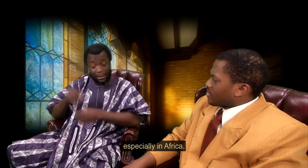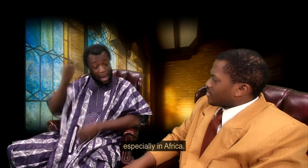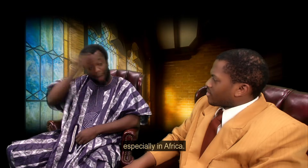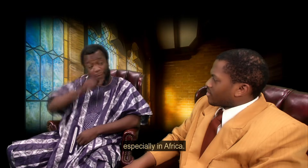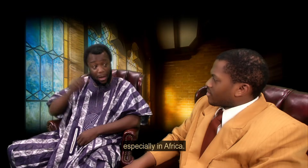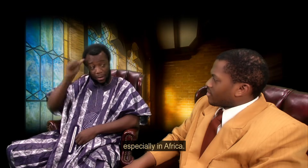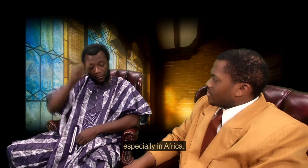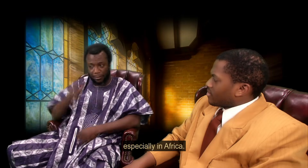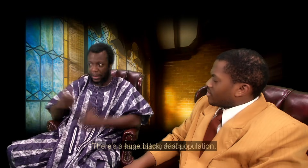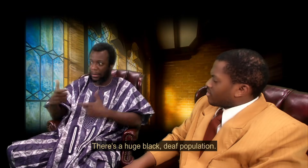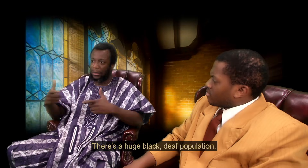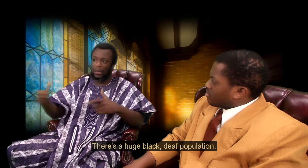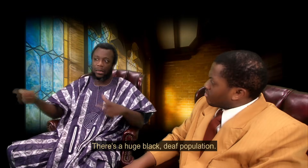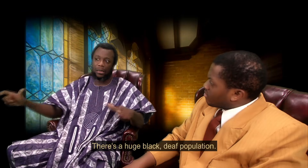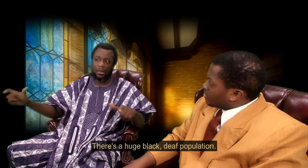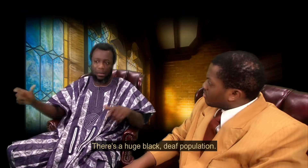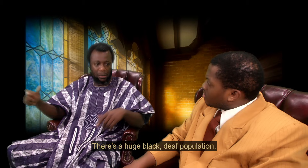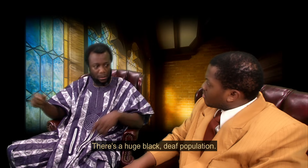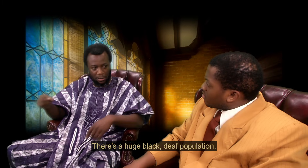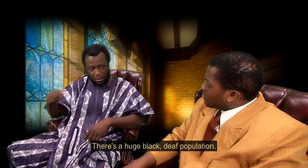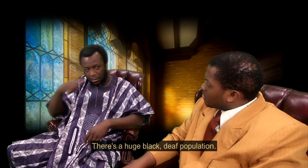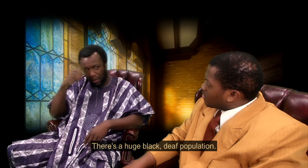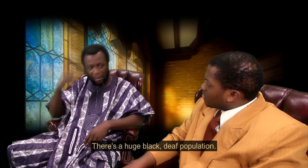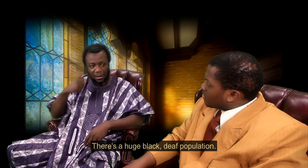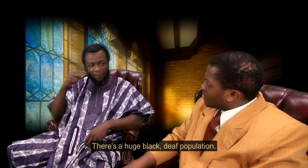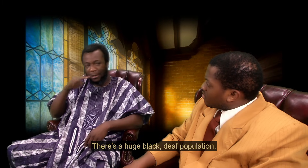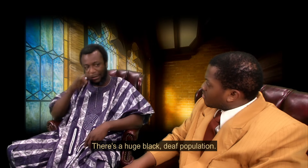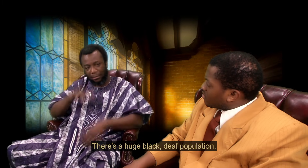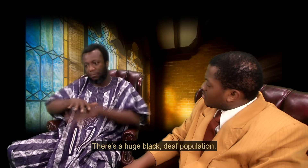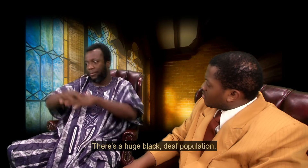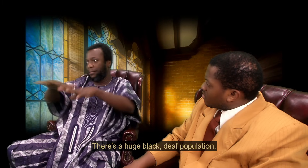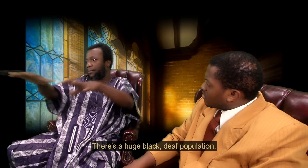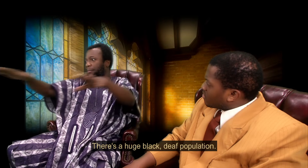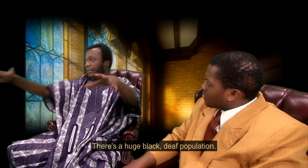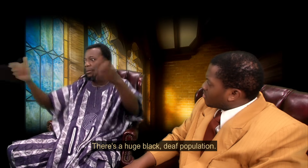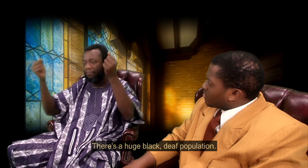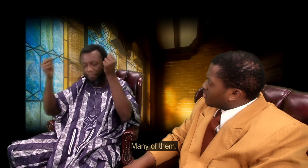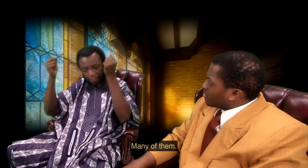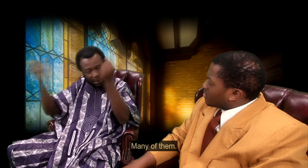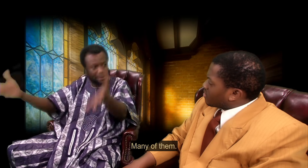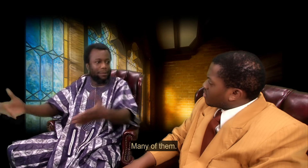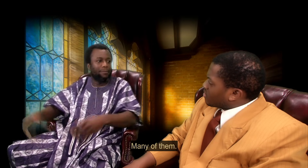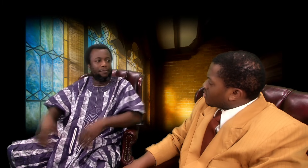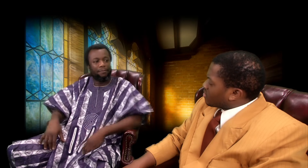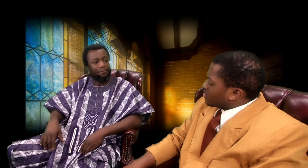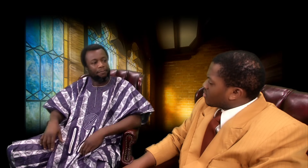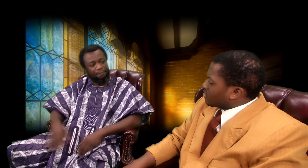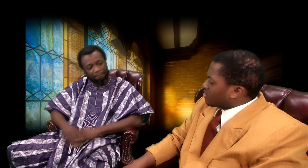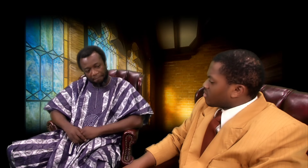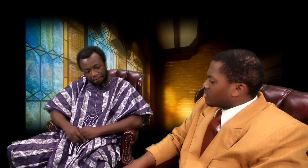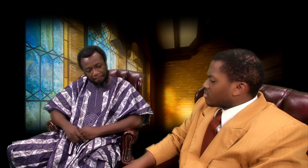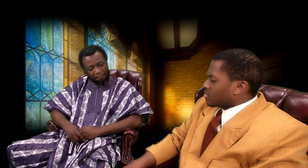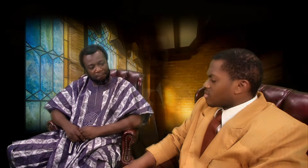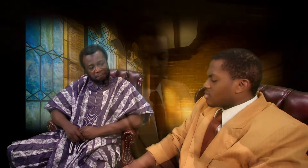Especially in Africa. There's a huge black deaf population. Many of them.